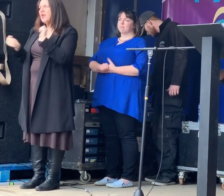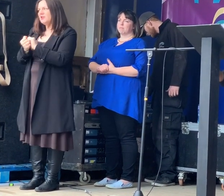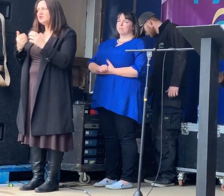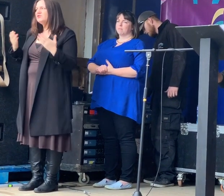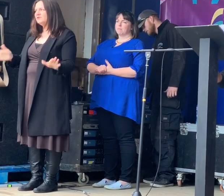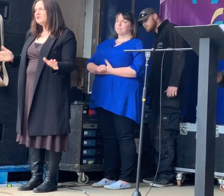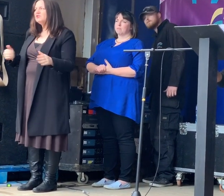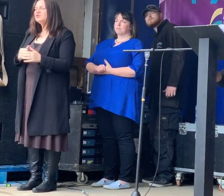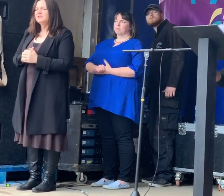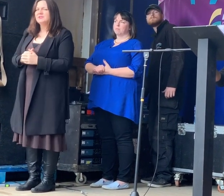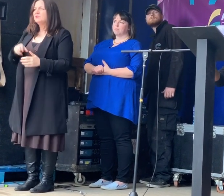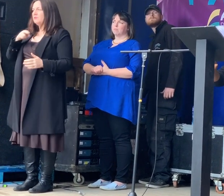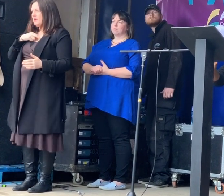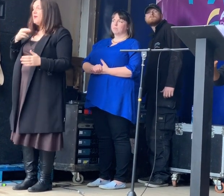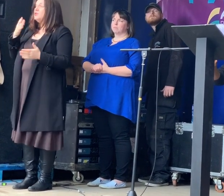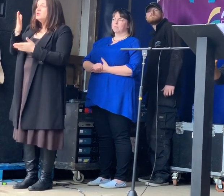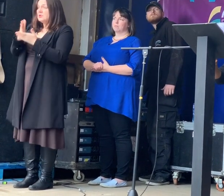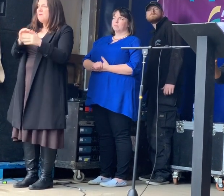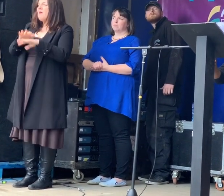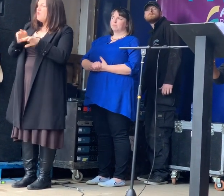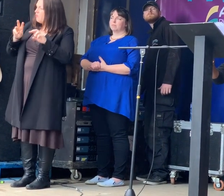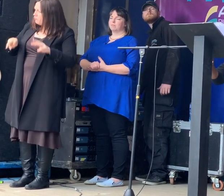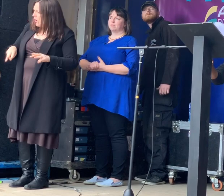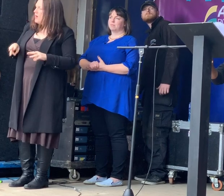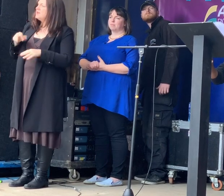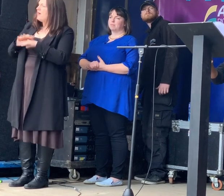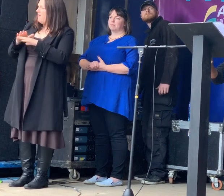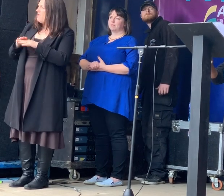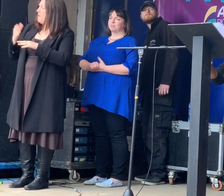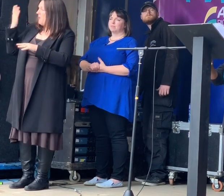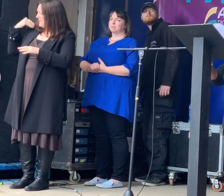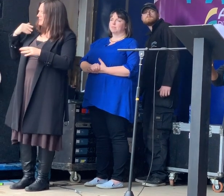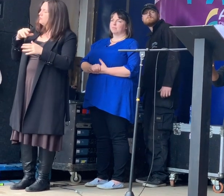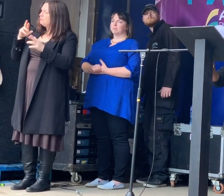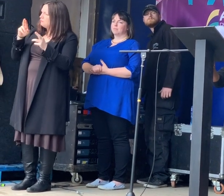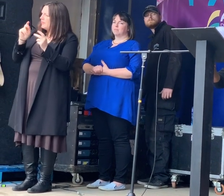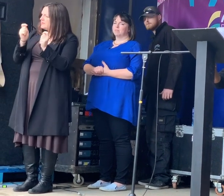and at least some of the wrongs of the past righted.